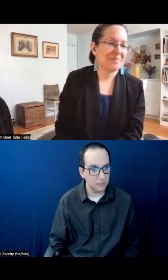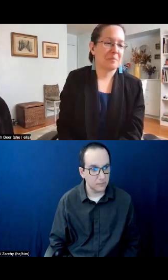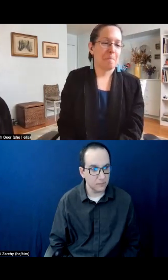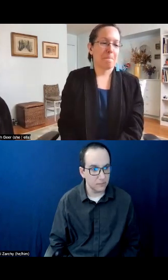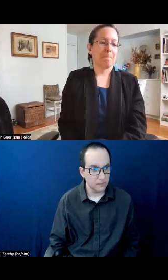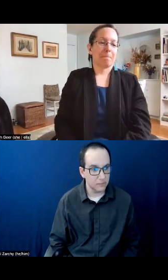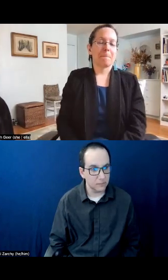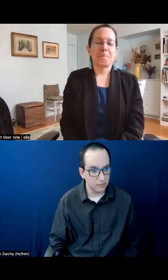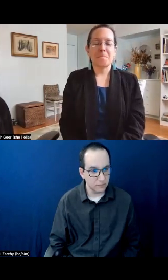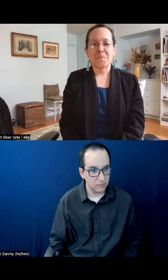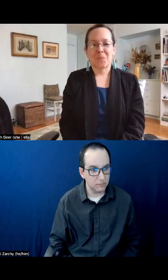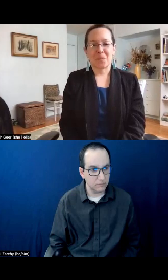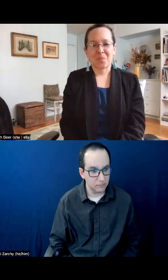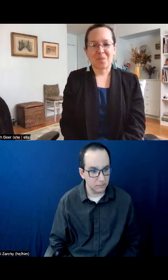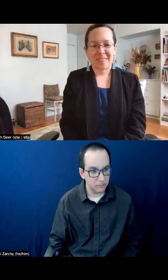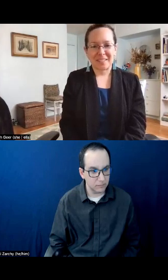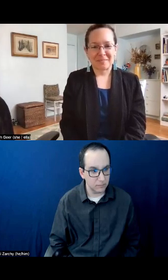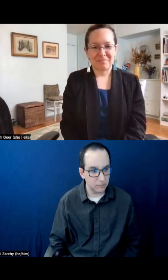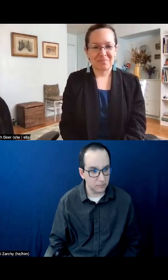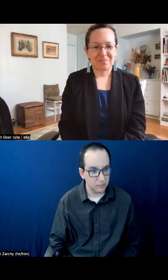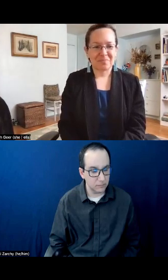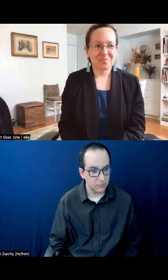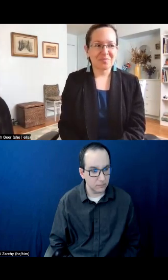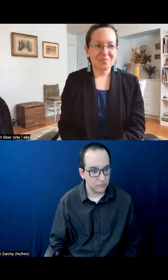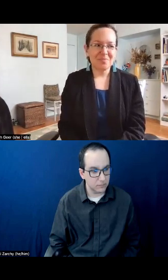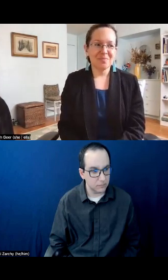we'll go through each of these.